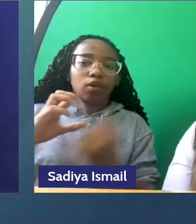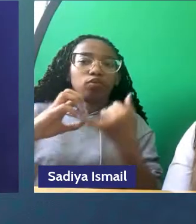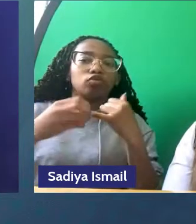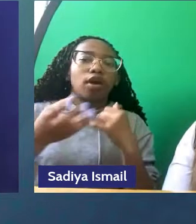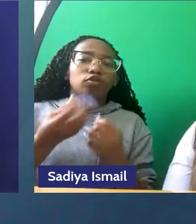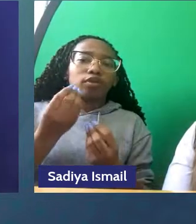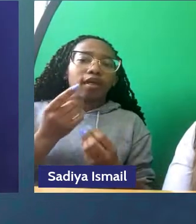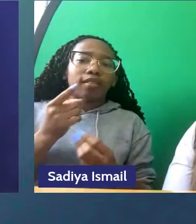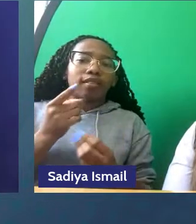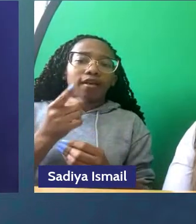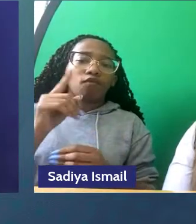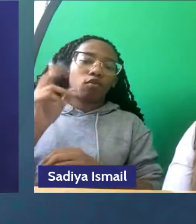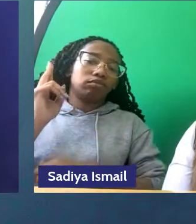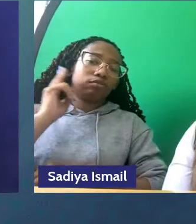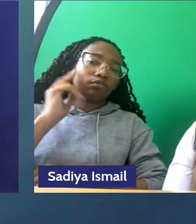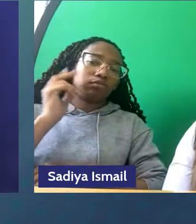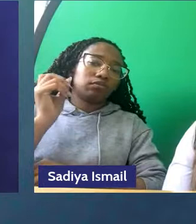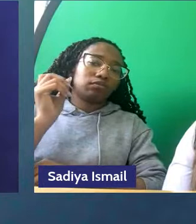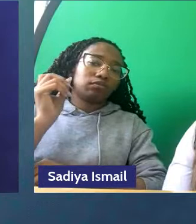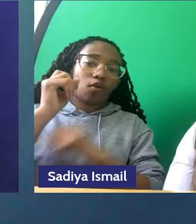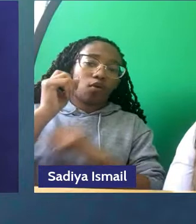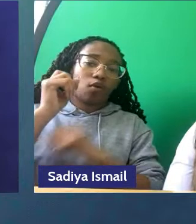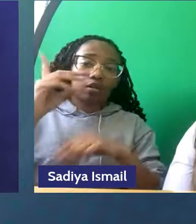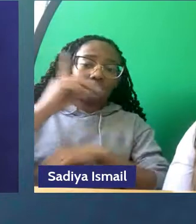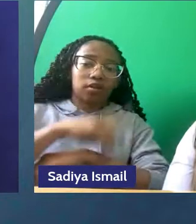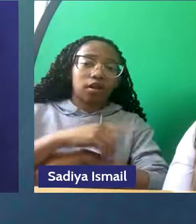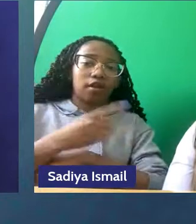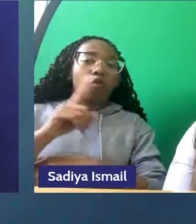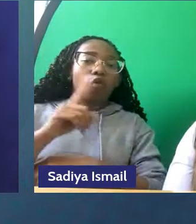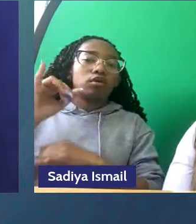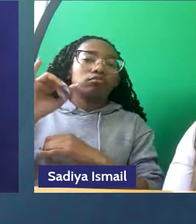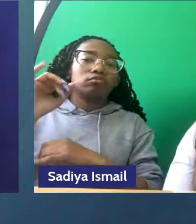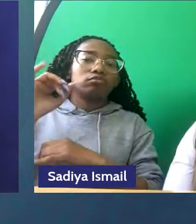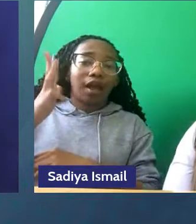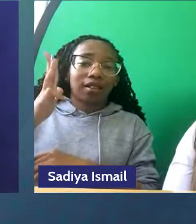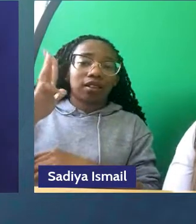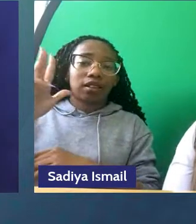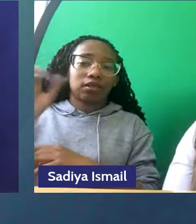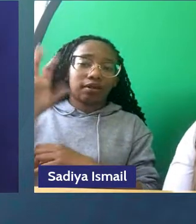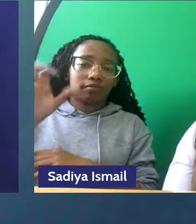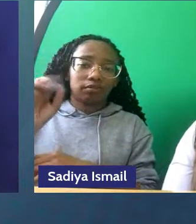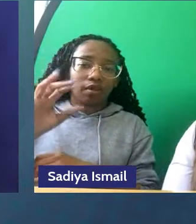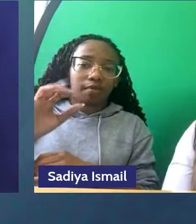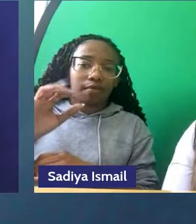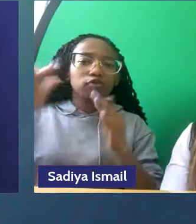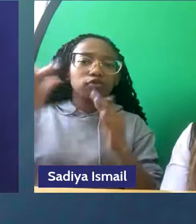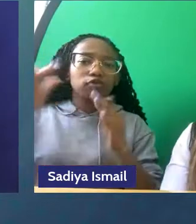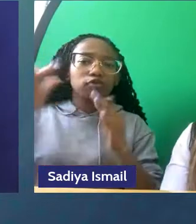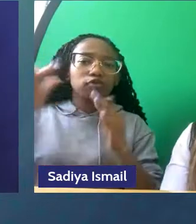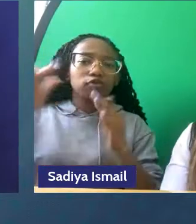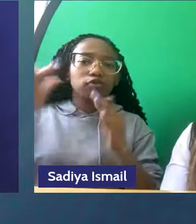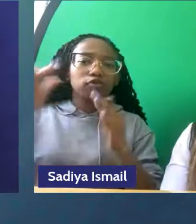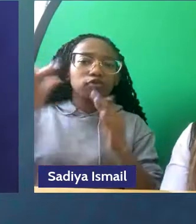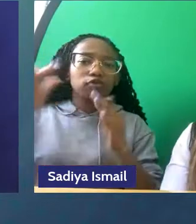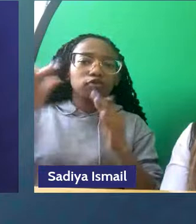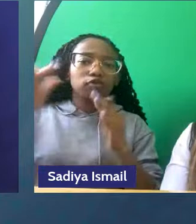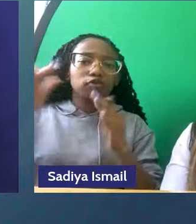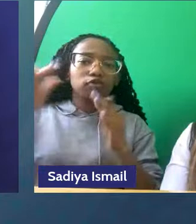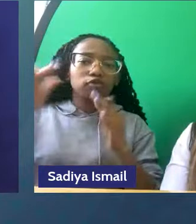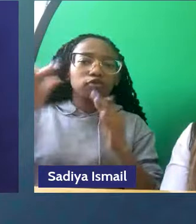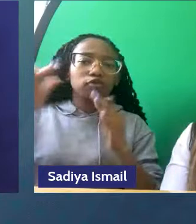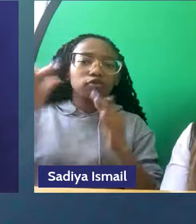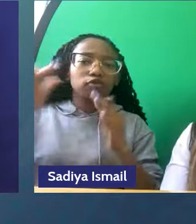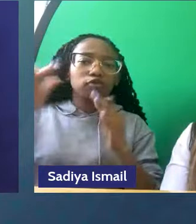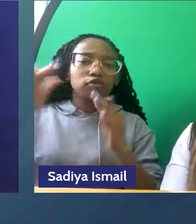Deaf Awareness Day on the 9th of September. So just trying to introduce that to make the community aware of Deaf